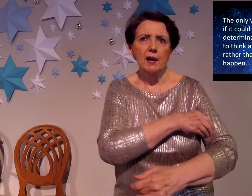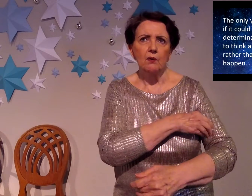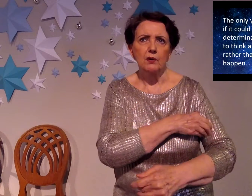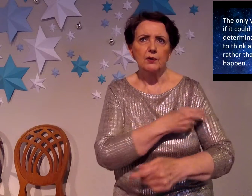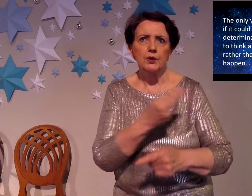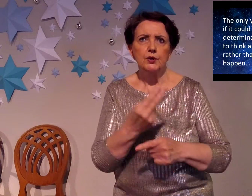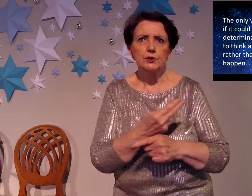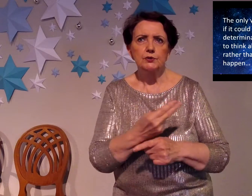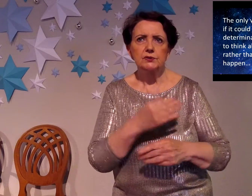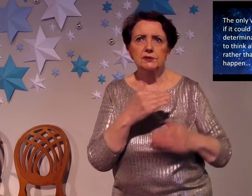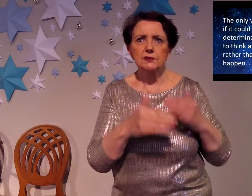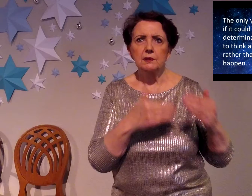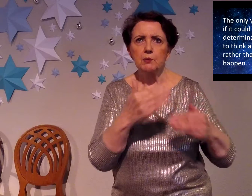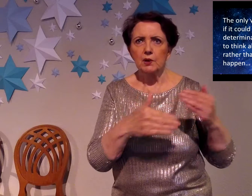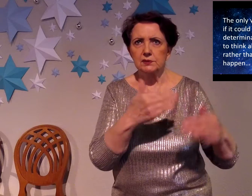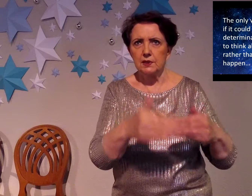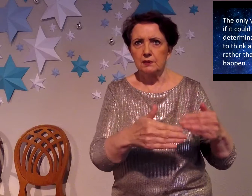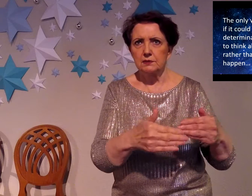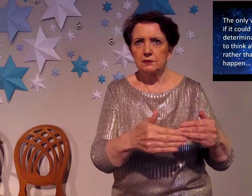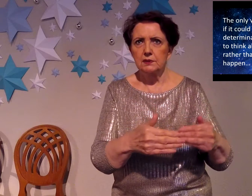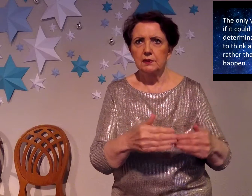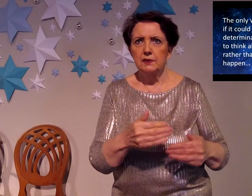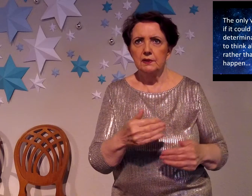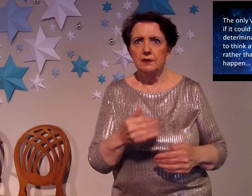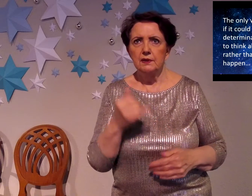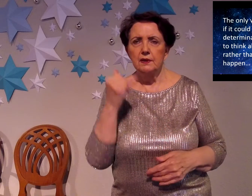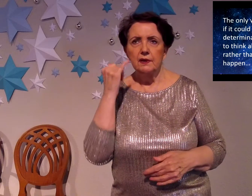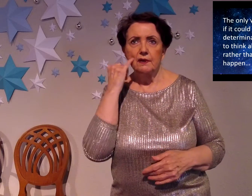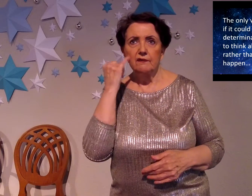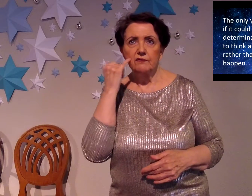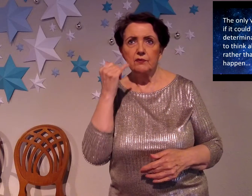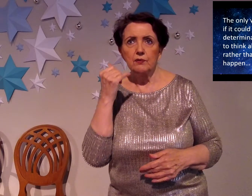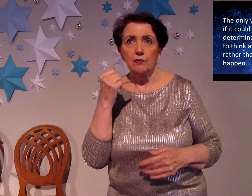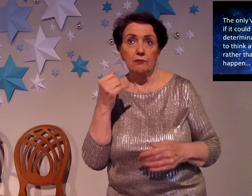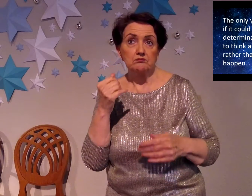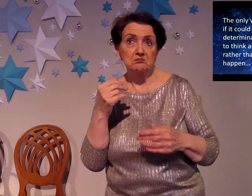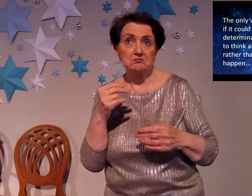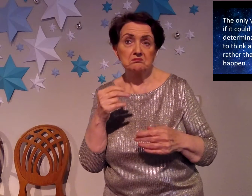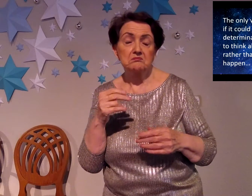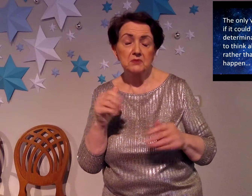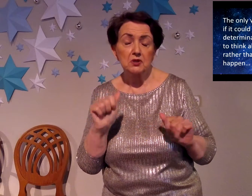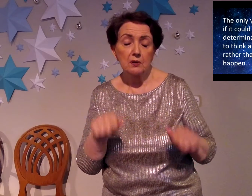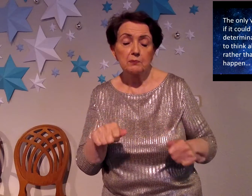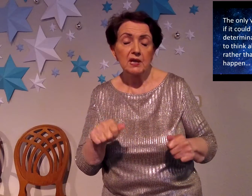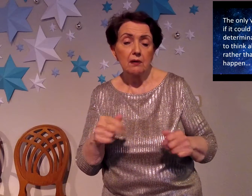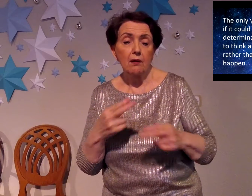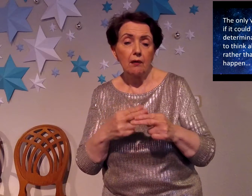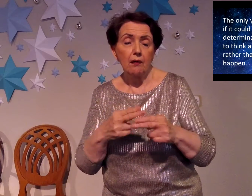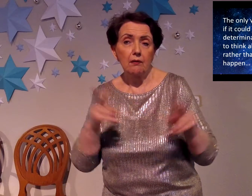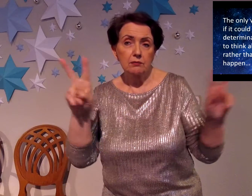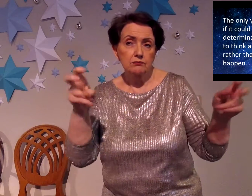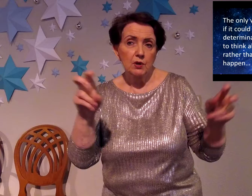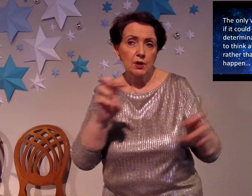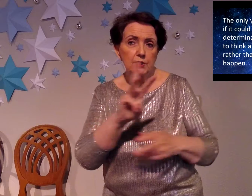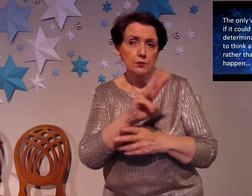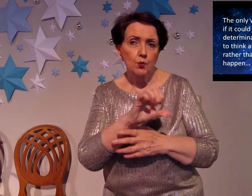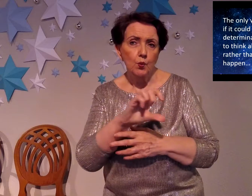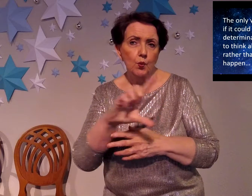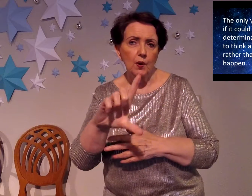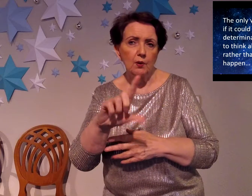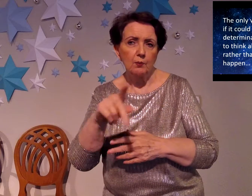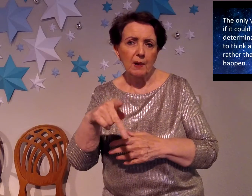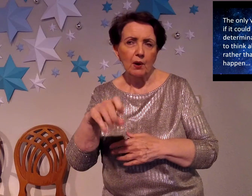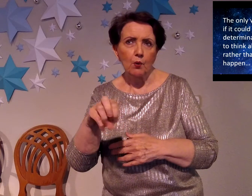used in the process, if it could be called willpower, is a determination to keep the